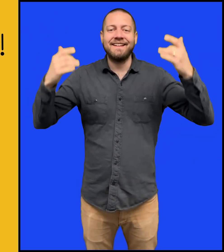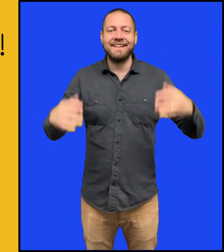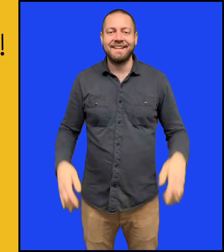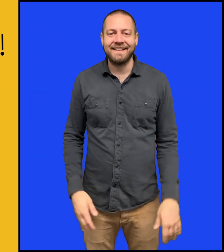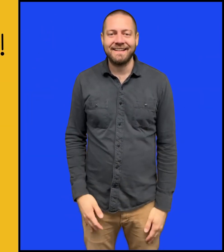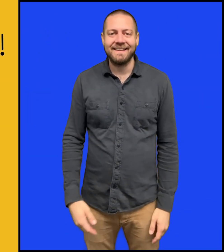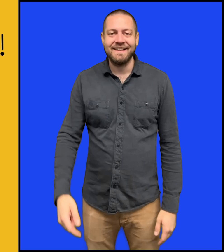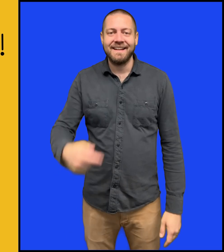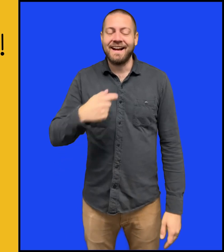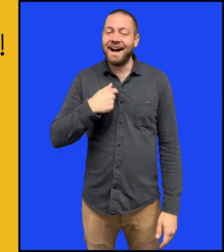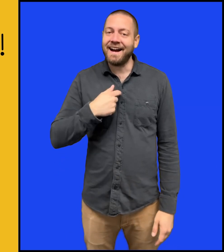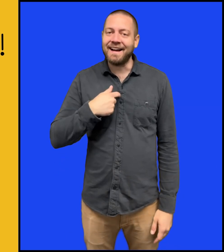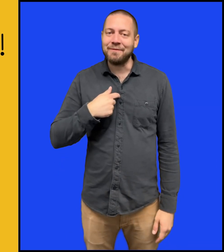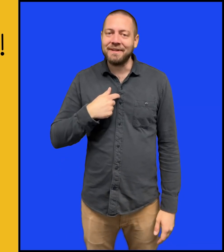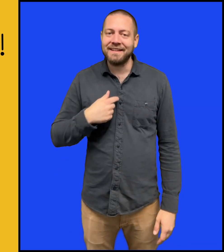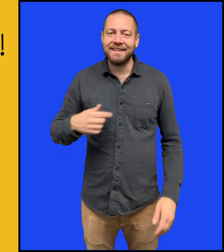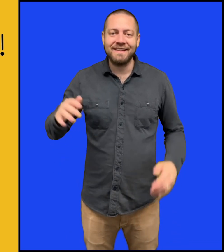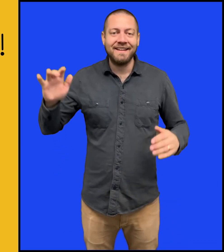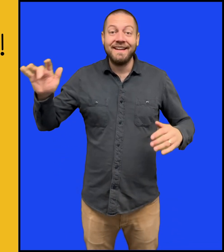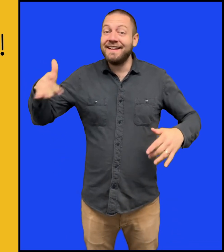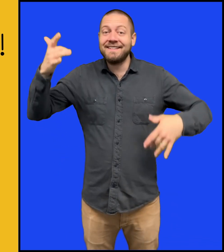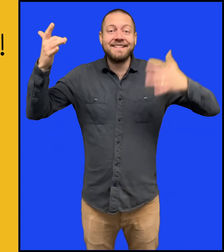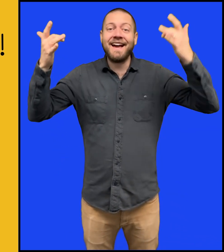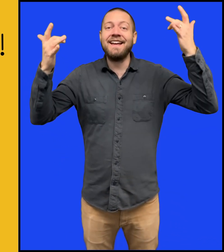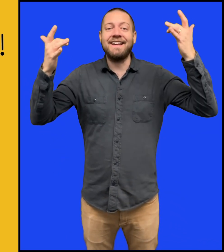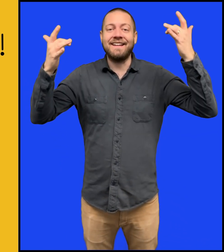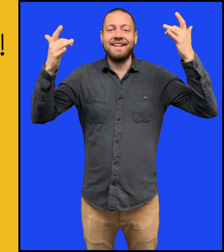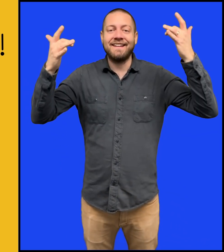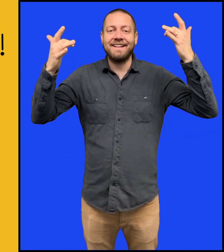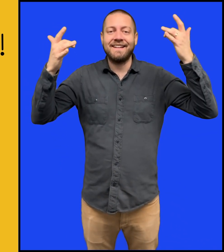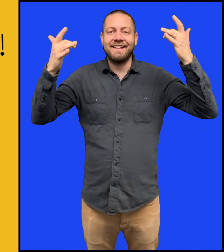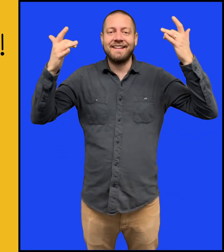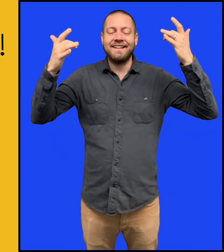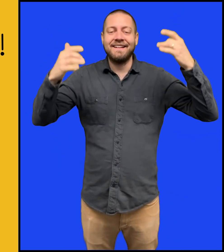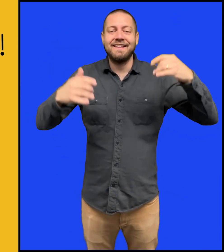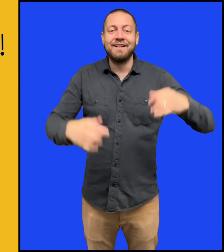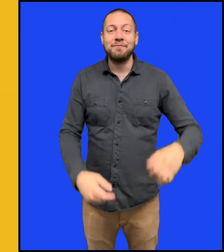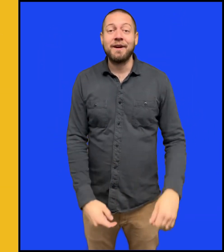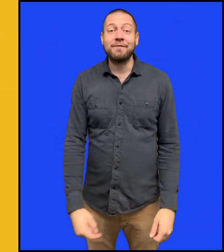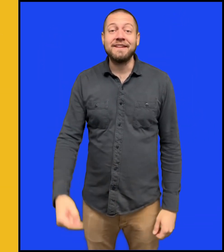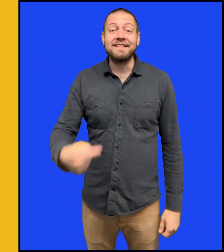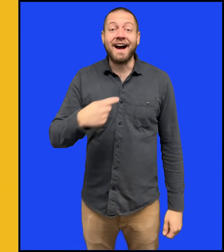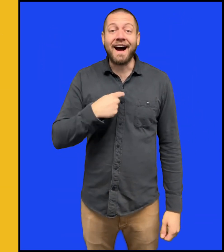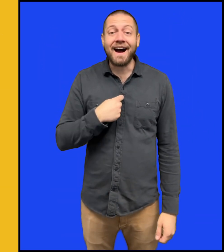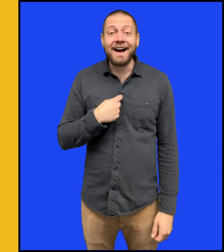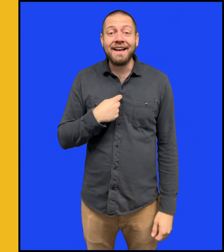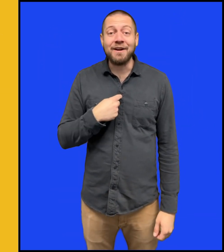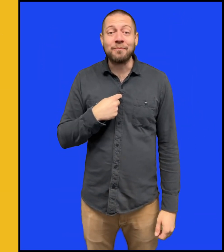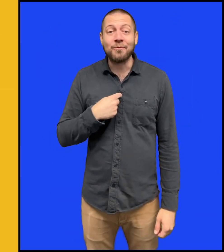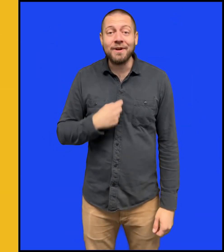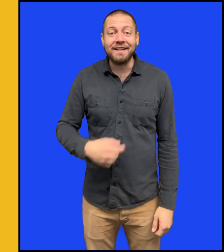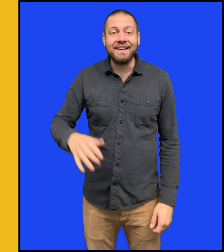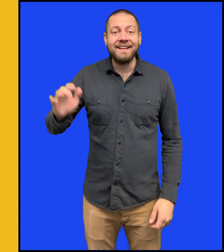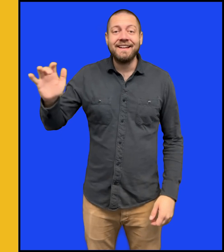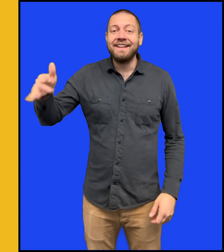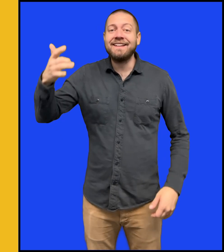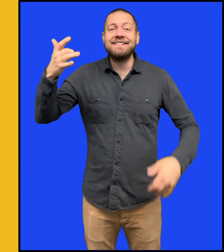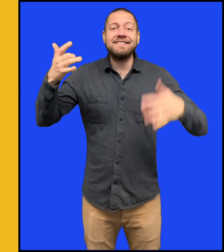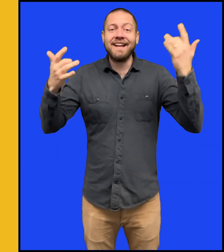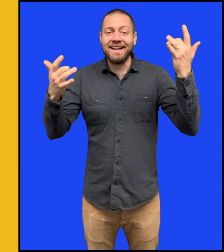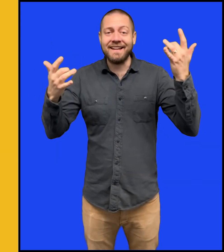excited. I'm excited. My friends, I am